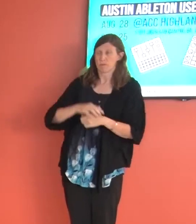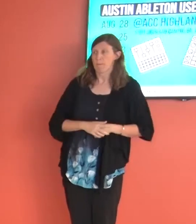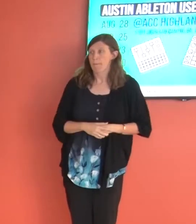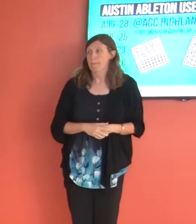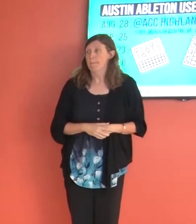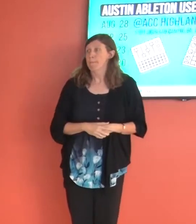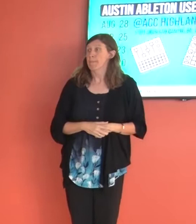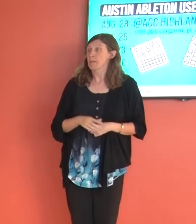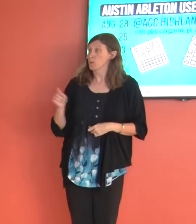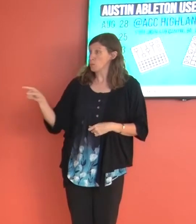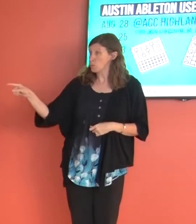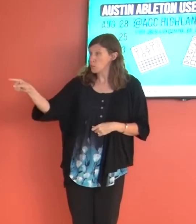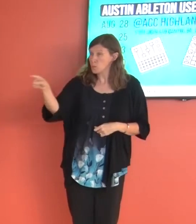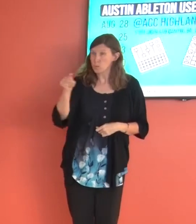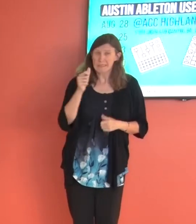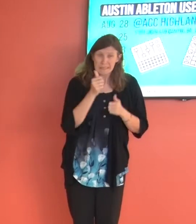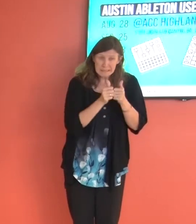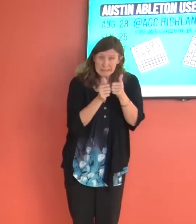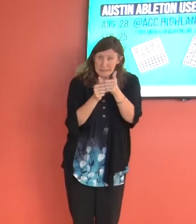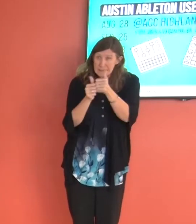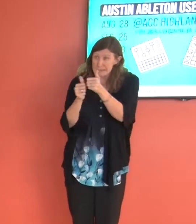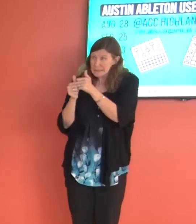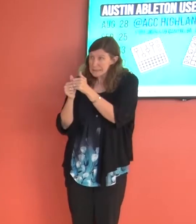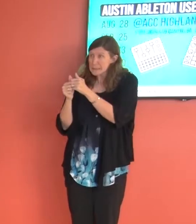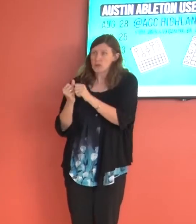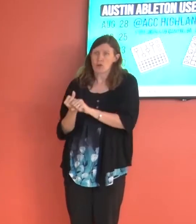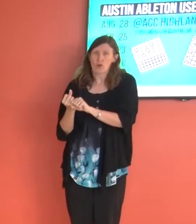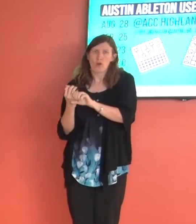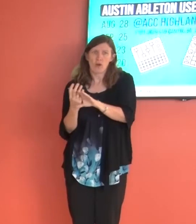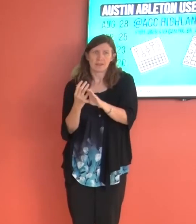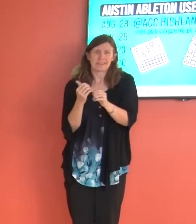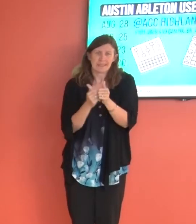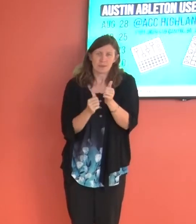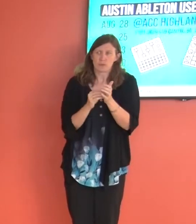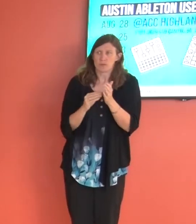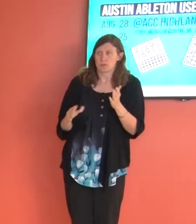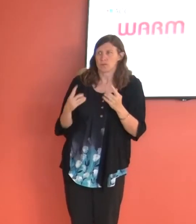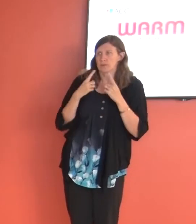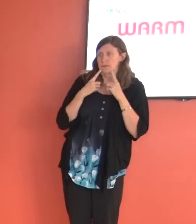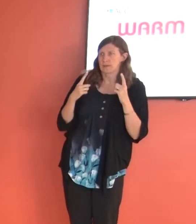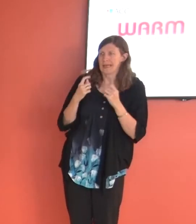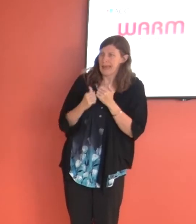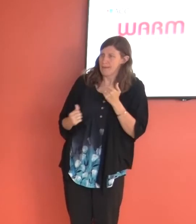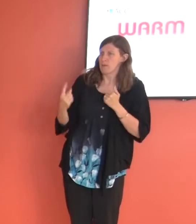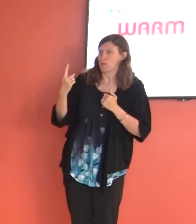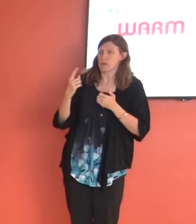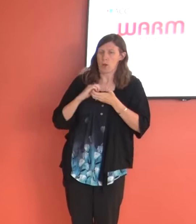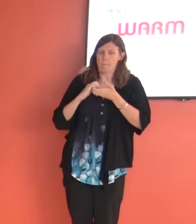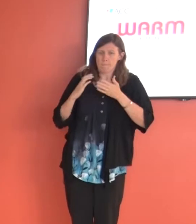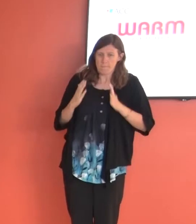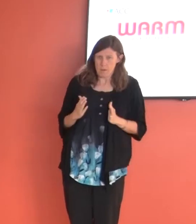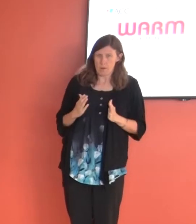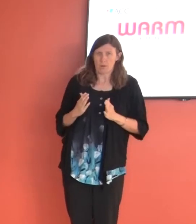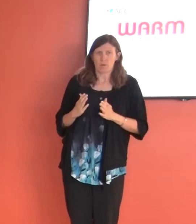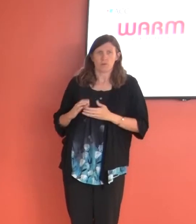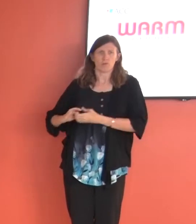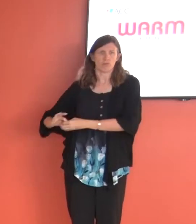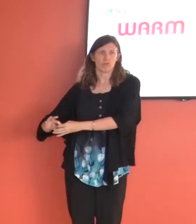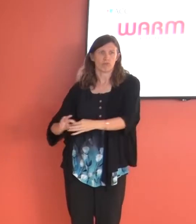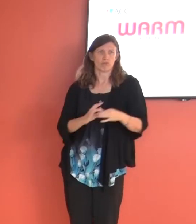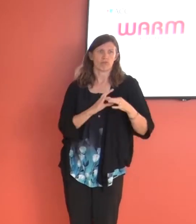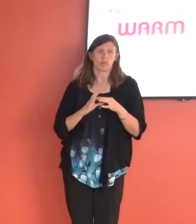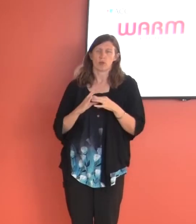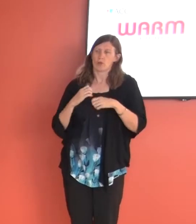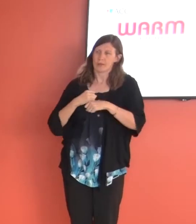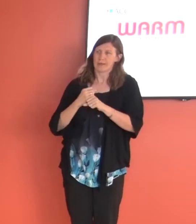everybody in this room has a part in driving student success. Everyone here is a partner in co-creating our future for Austin